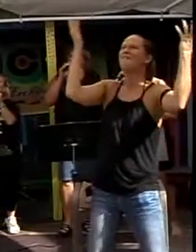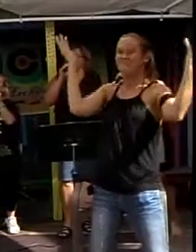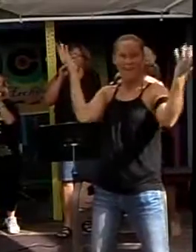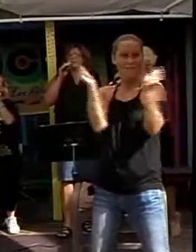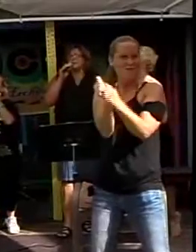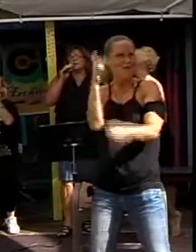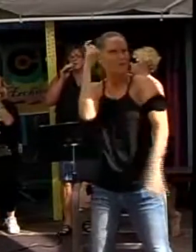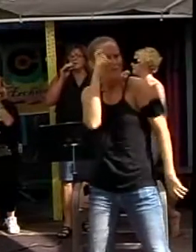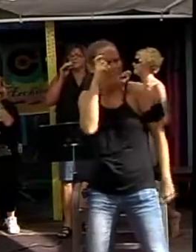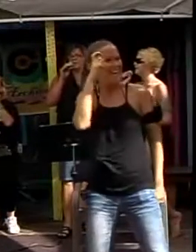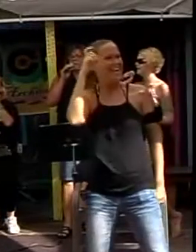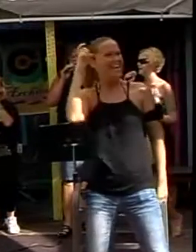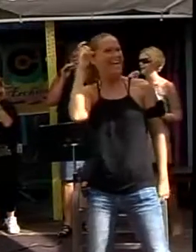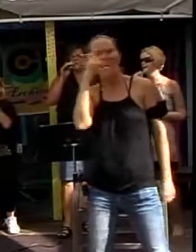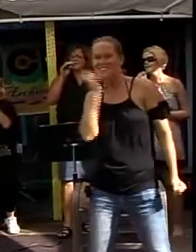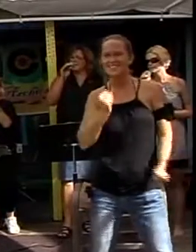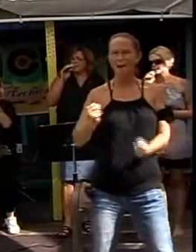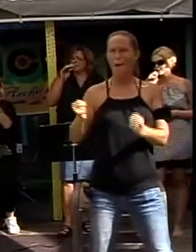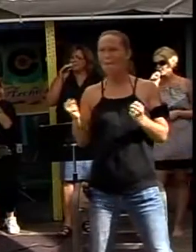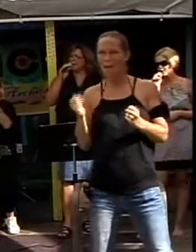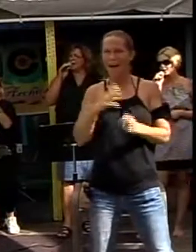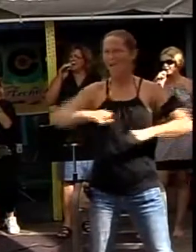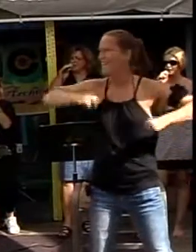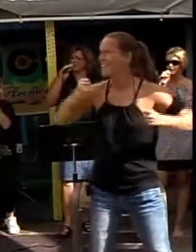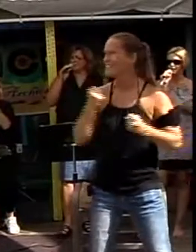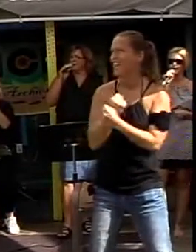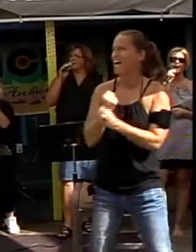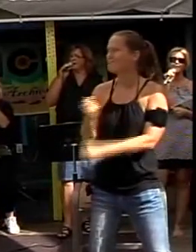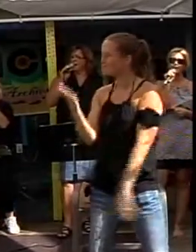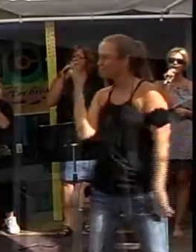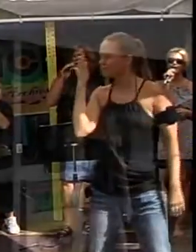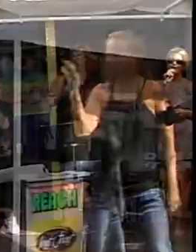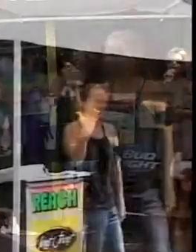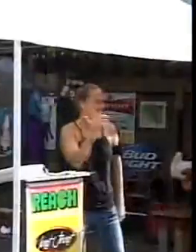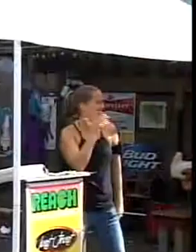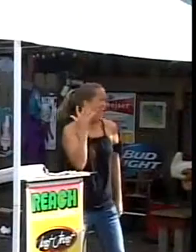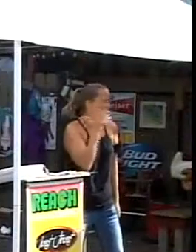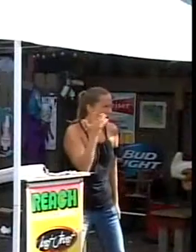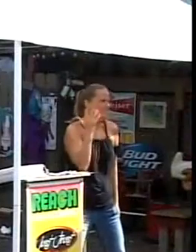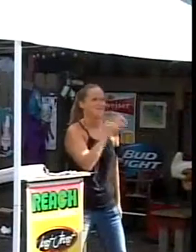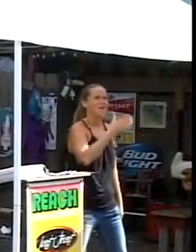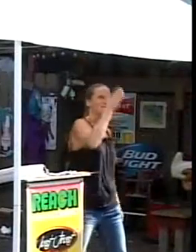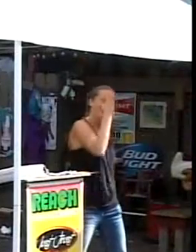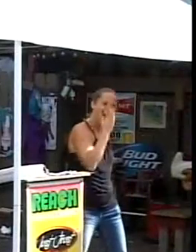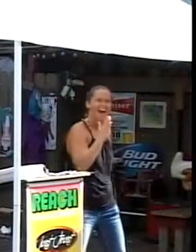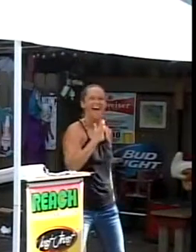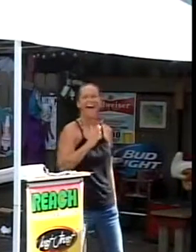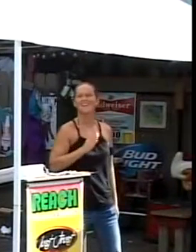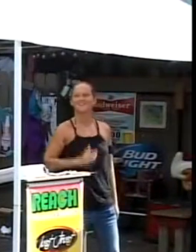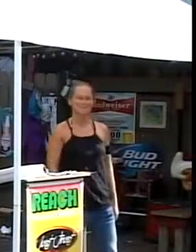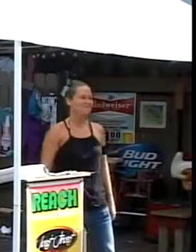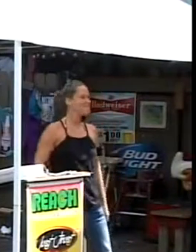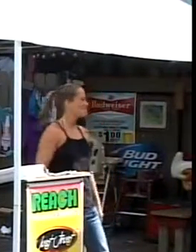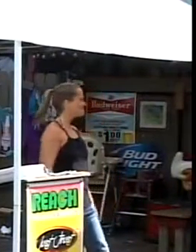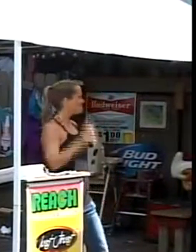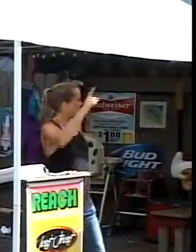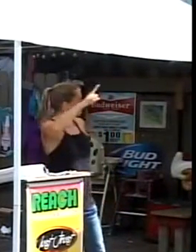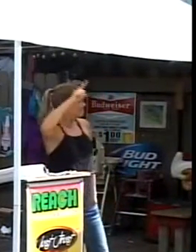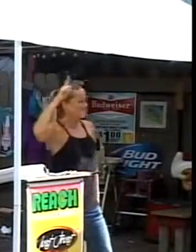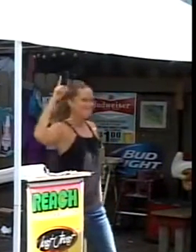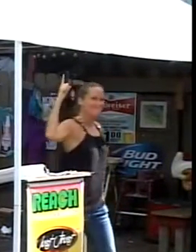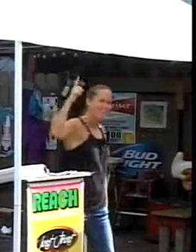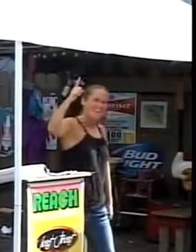heaven above with wisdom, power, and love. Our God is an awesome God.